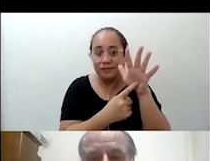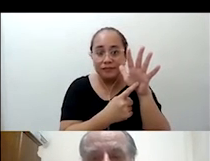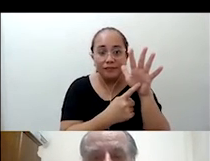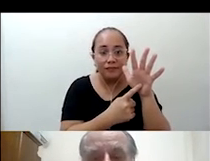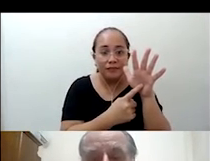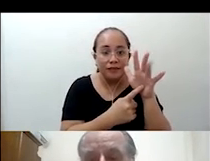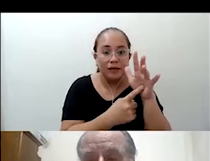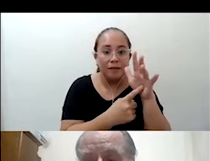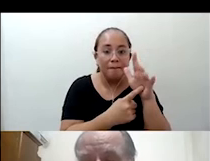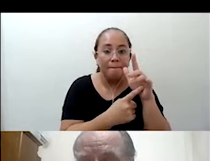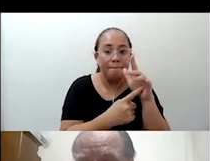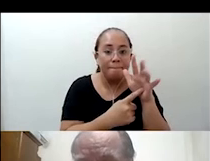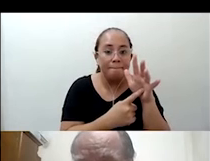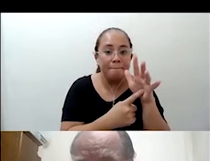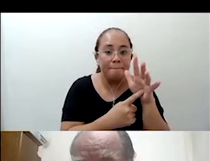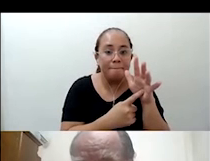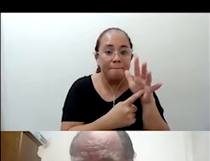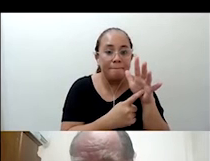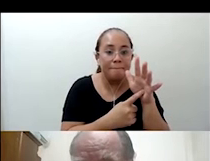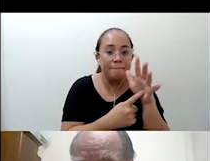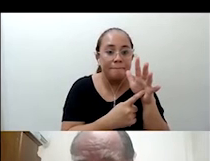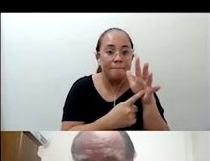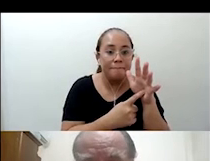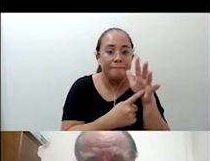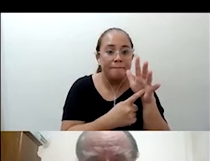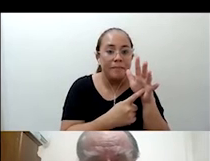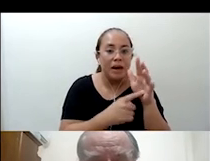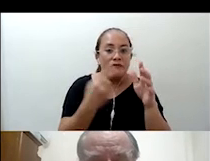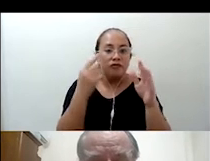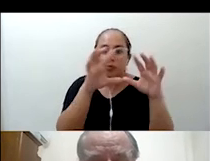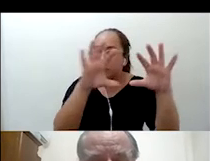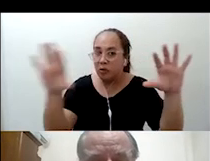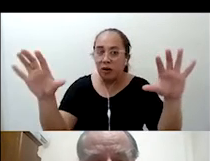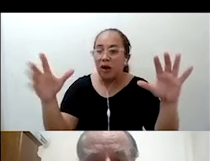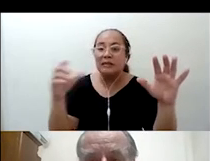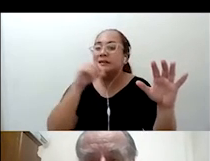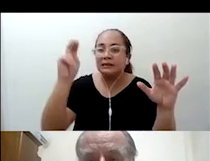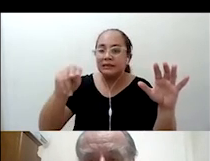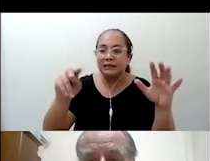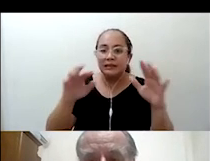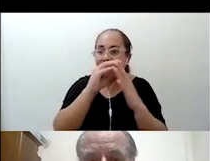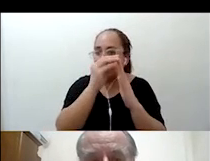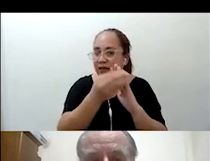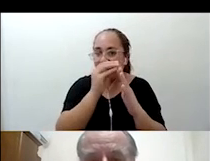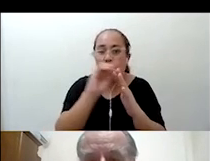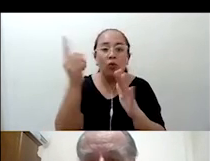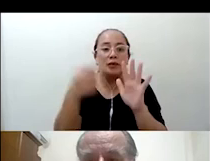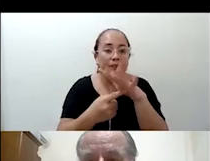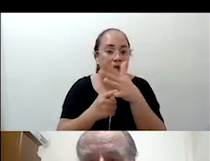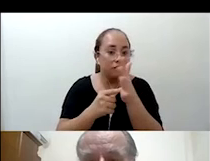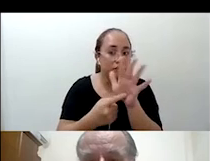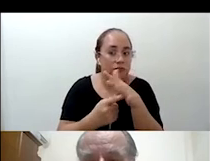but you don't, in the first set, you don't need finger orientation, only palm.